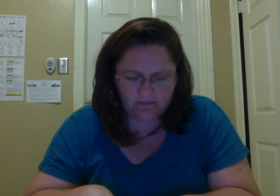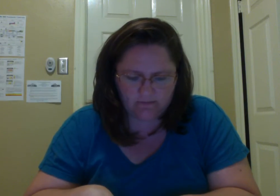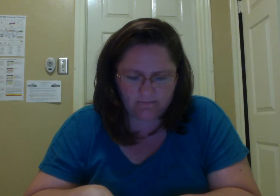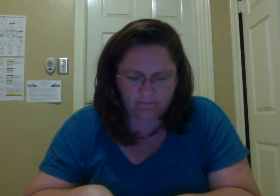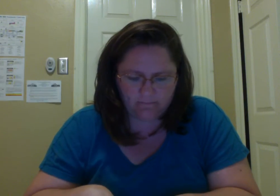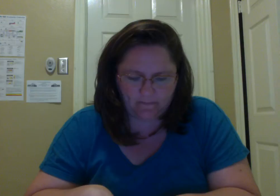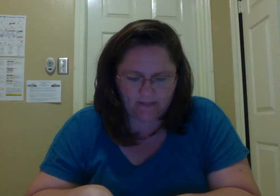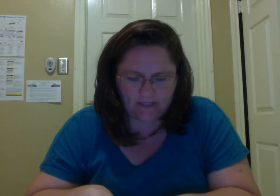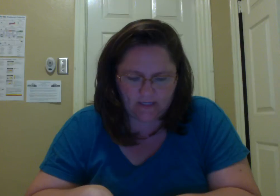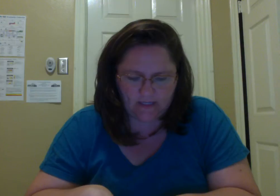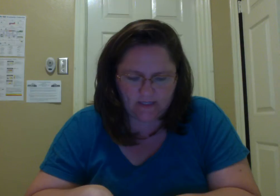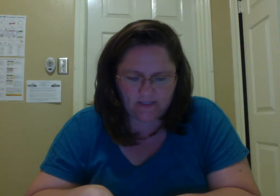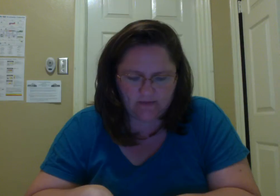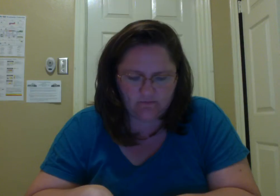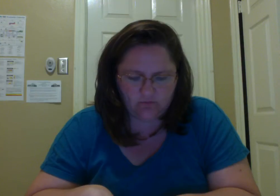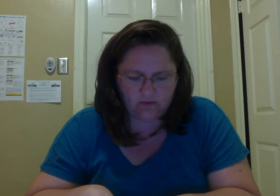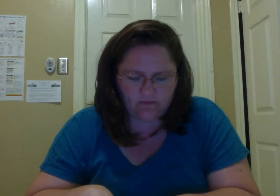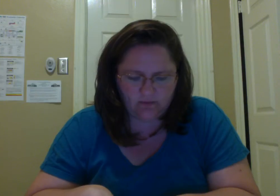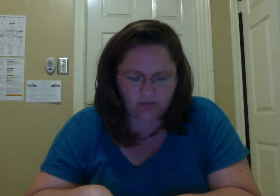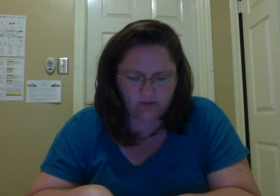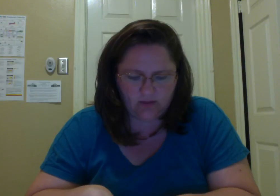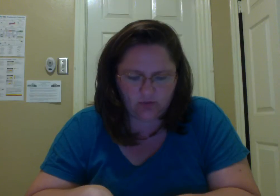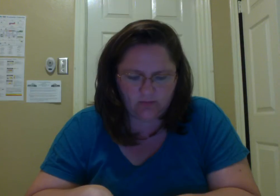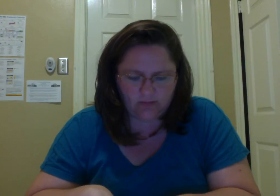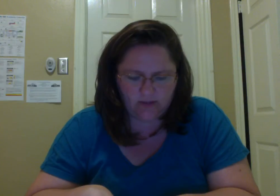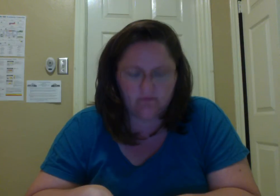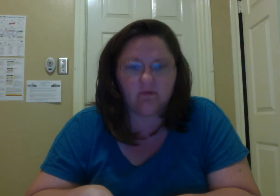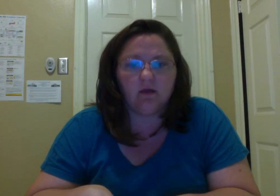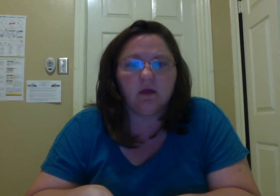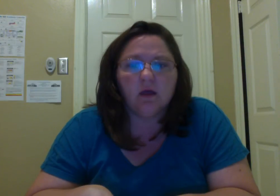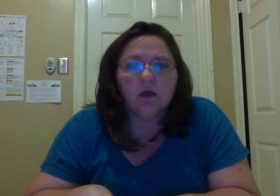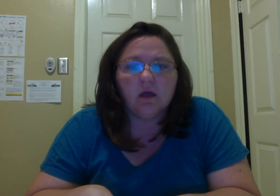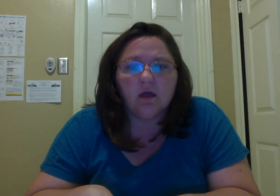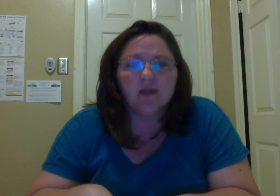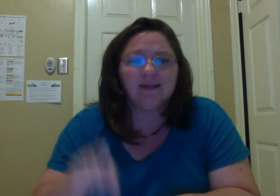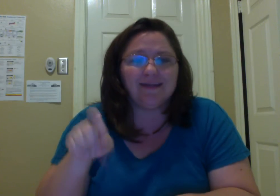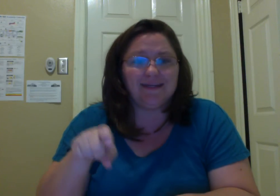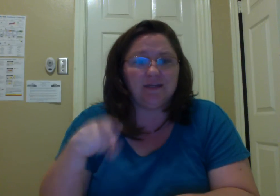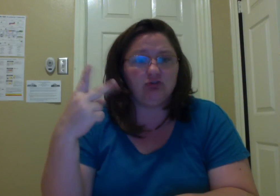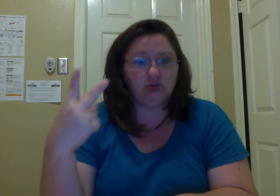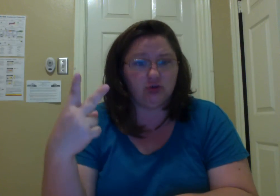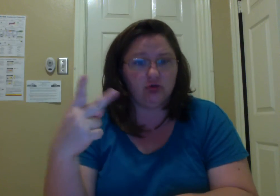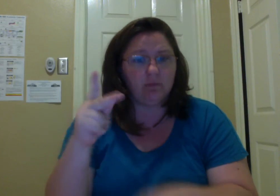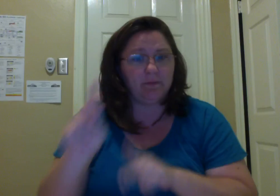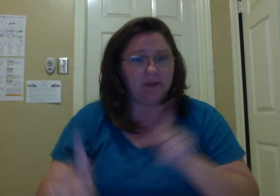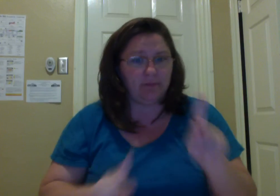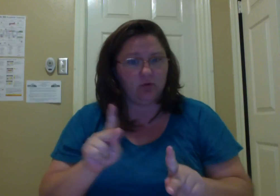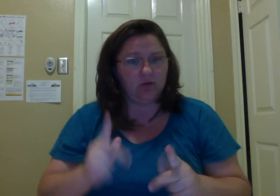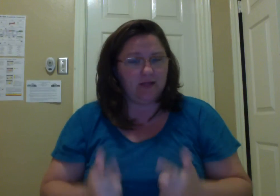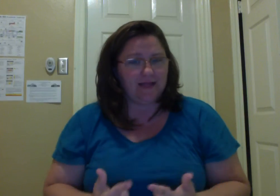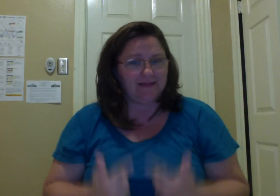beings. Okay, it needs 2 living, breathing human beings. Need 2 people